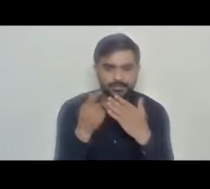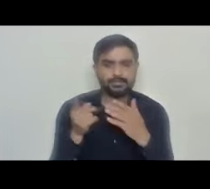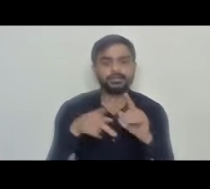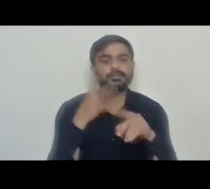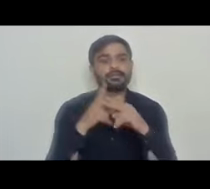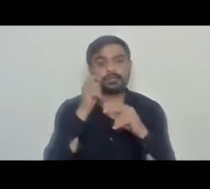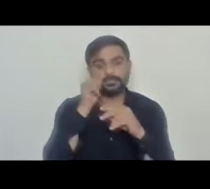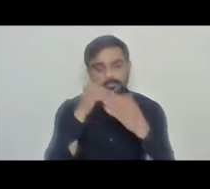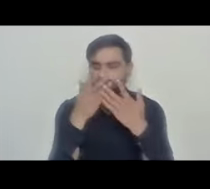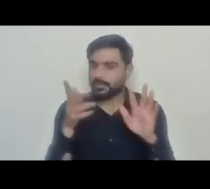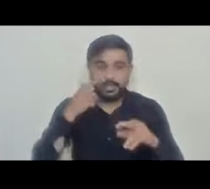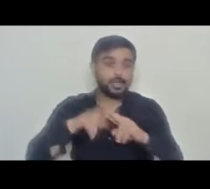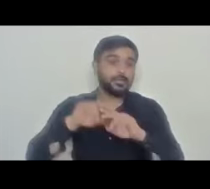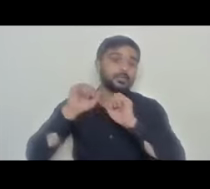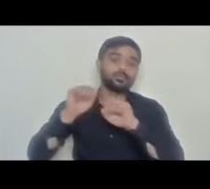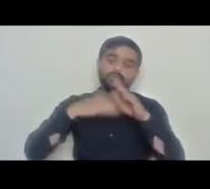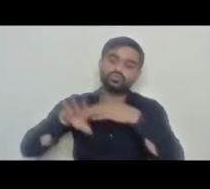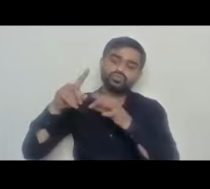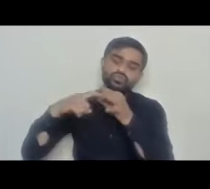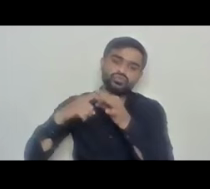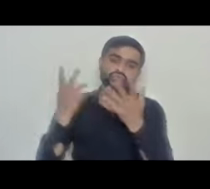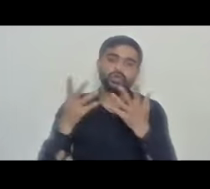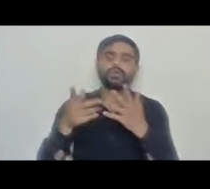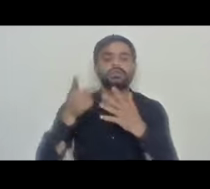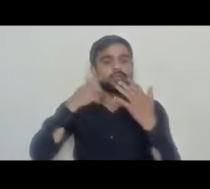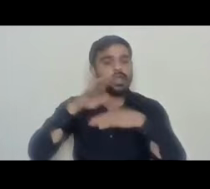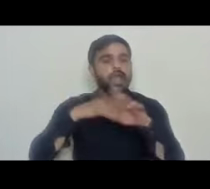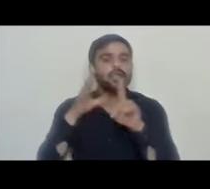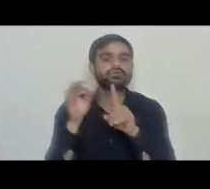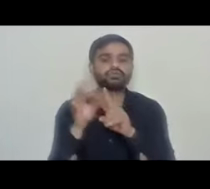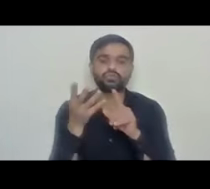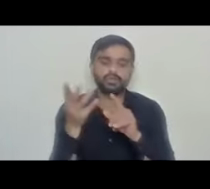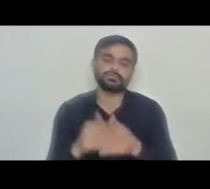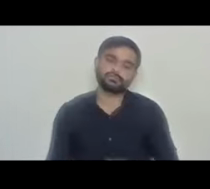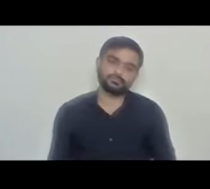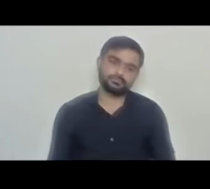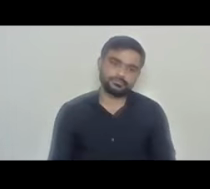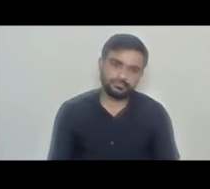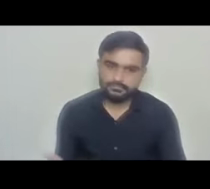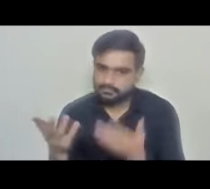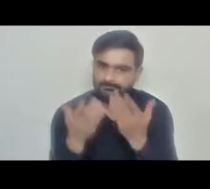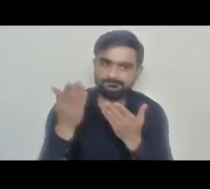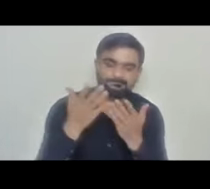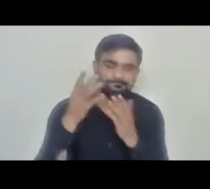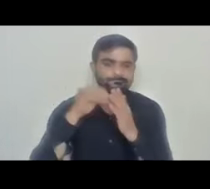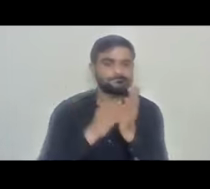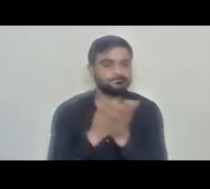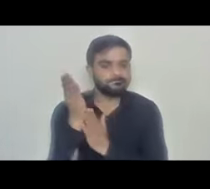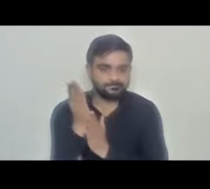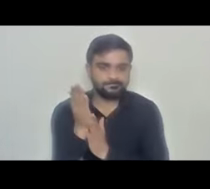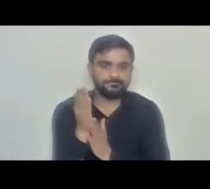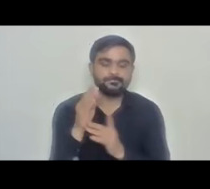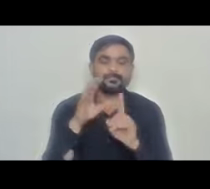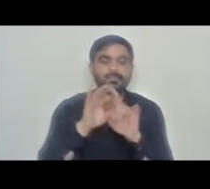the general thing, it depends on what questions you have and what analysis you're planning. You would not always do a